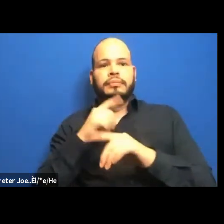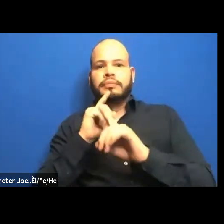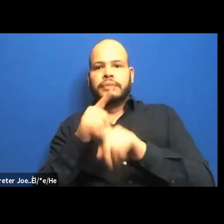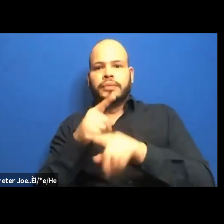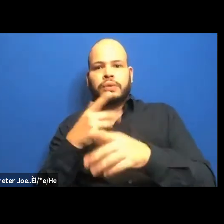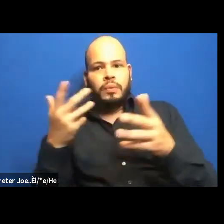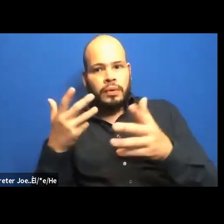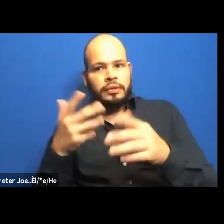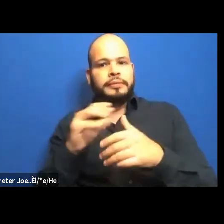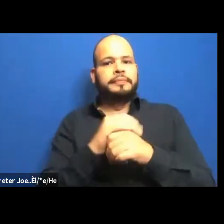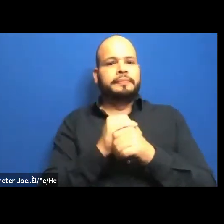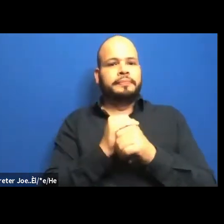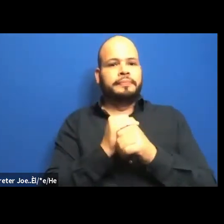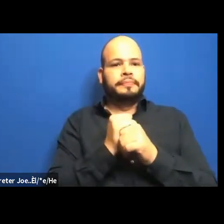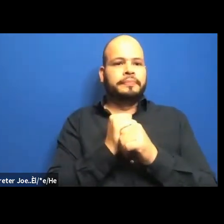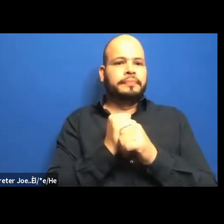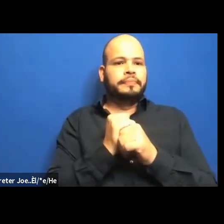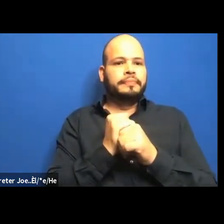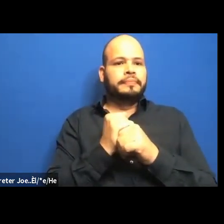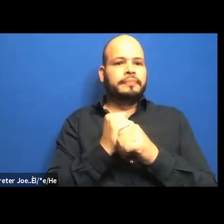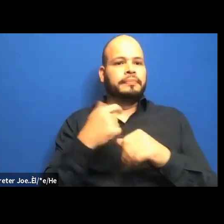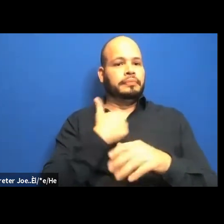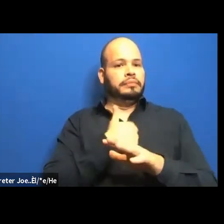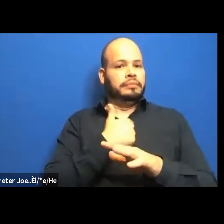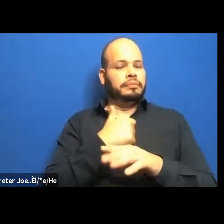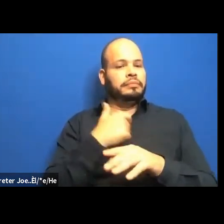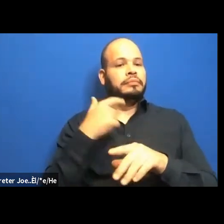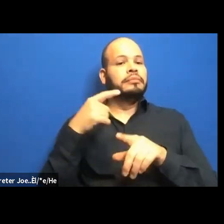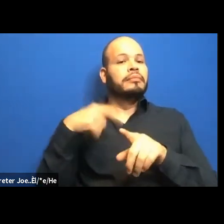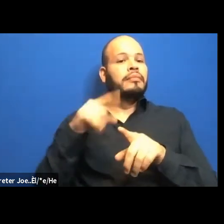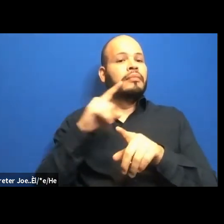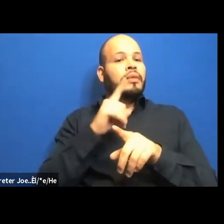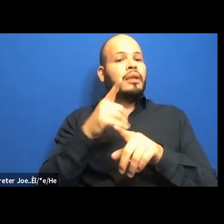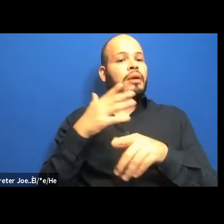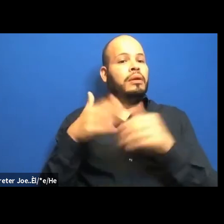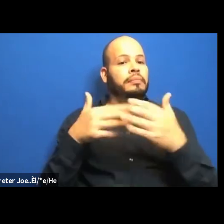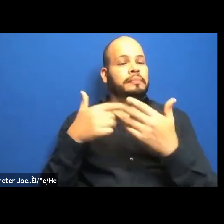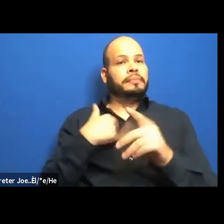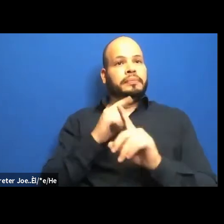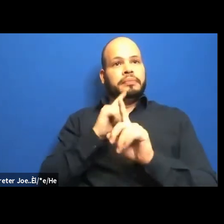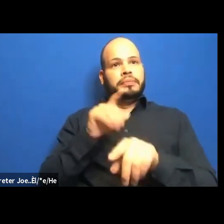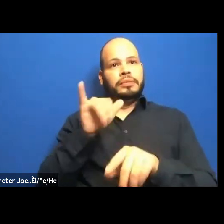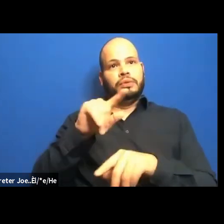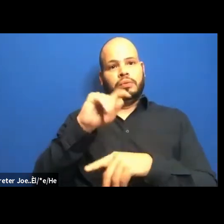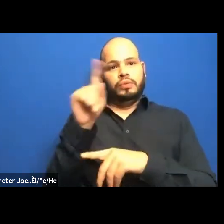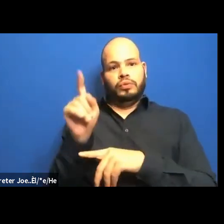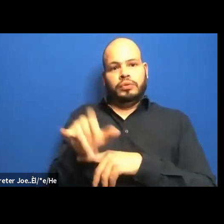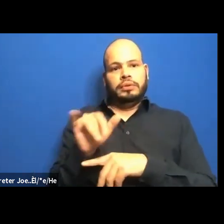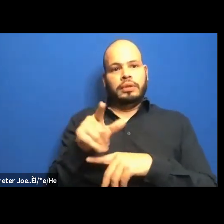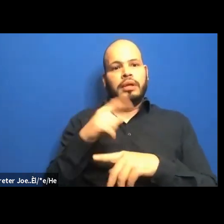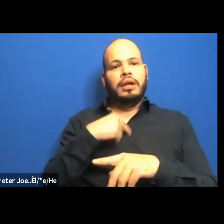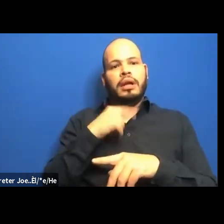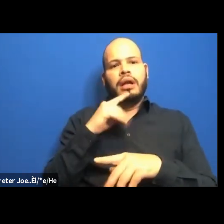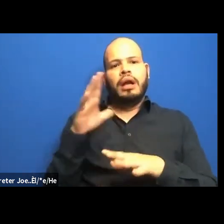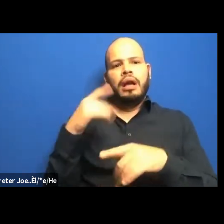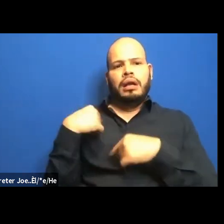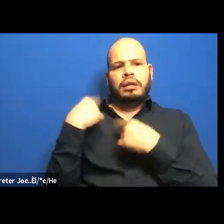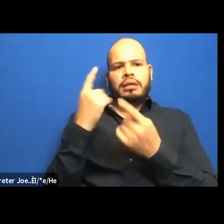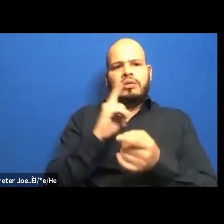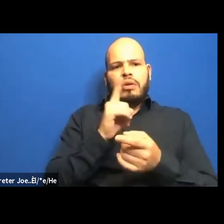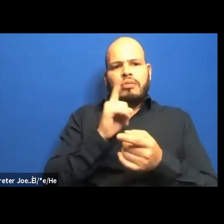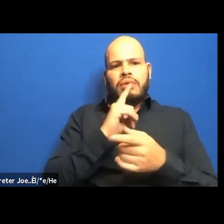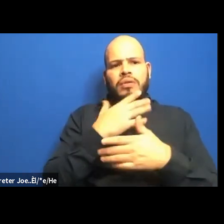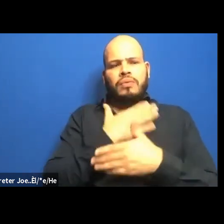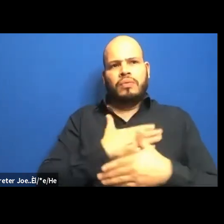being asked this question because I feel like young people aren't always thought about when it comes to just pushing a message forward